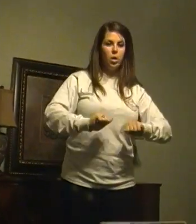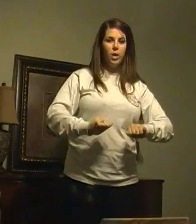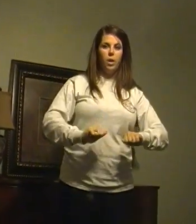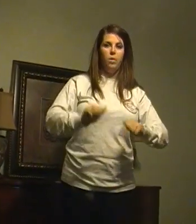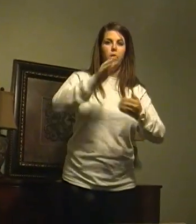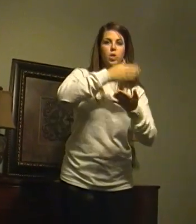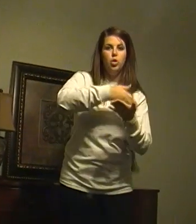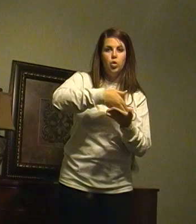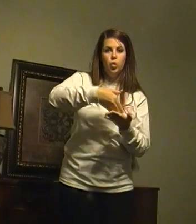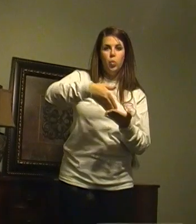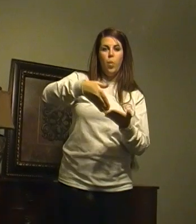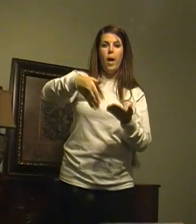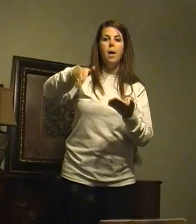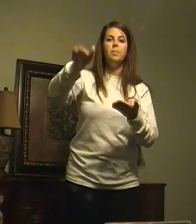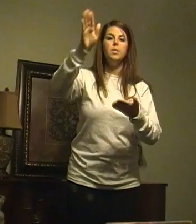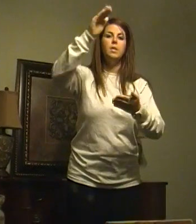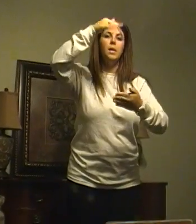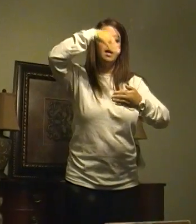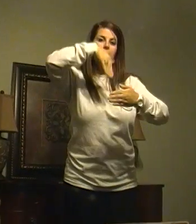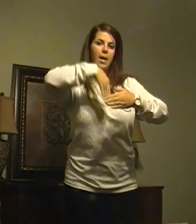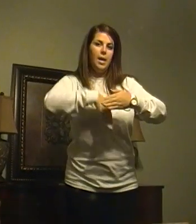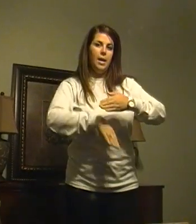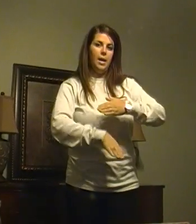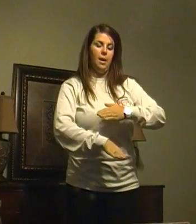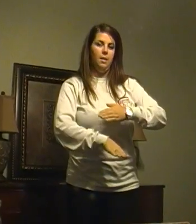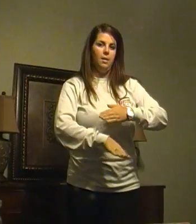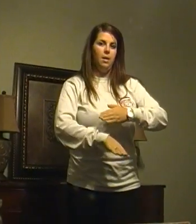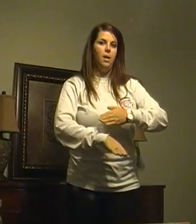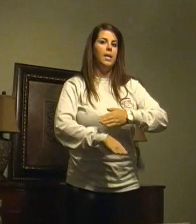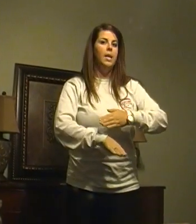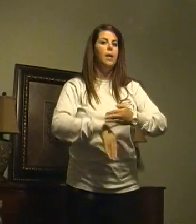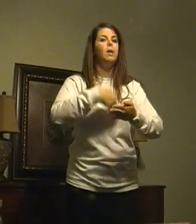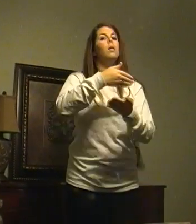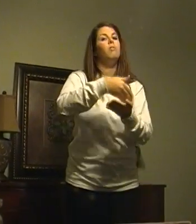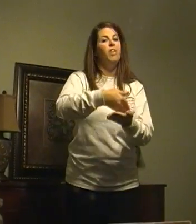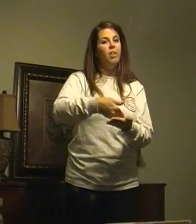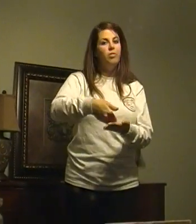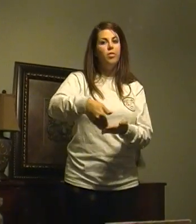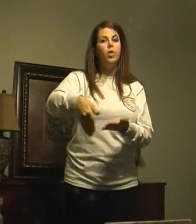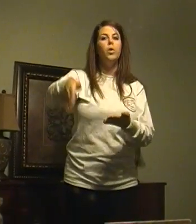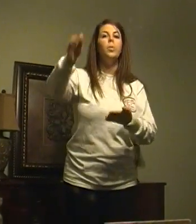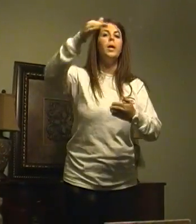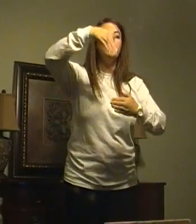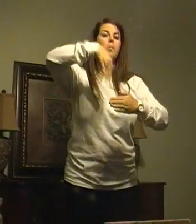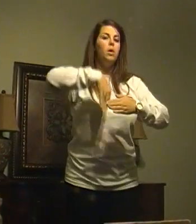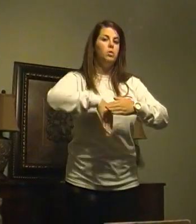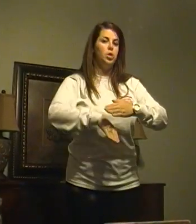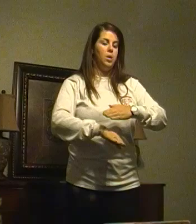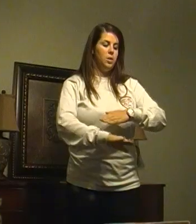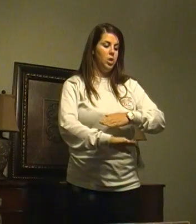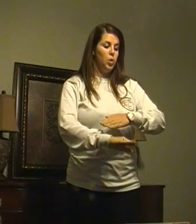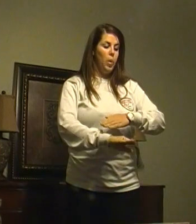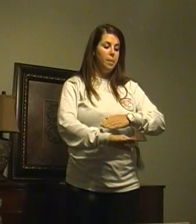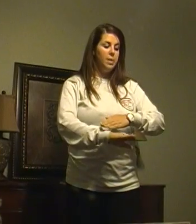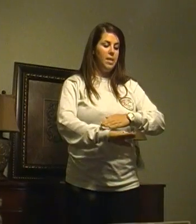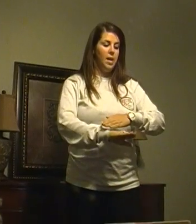could have swept in. Again, very fluid motion. Swept